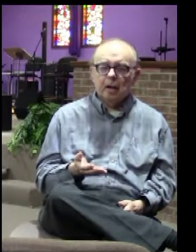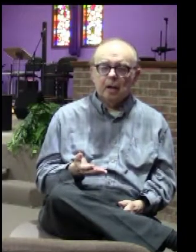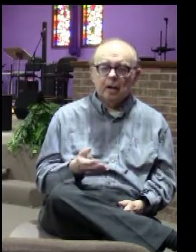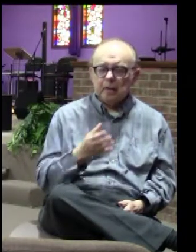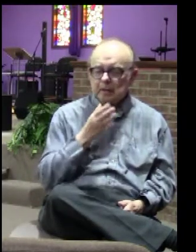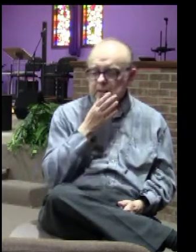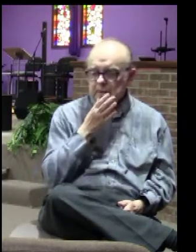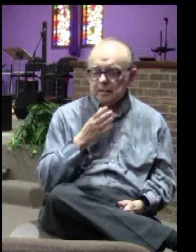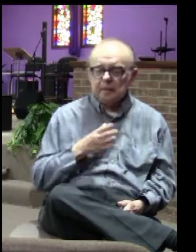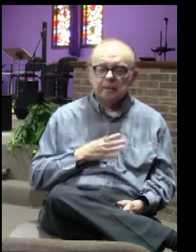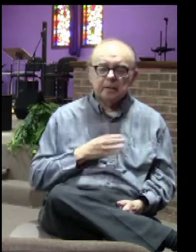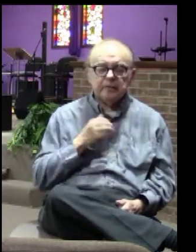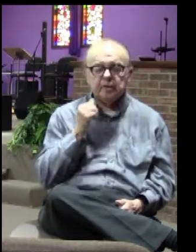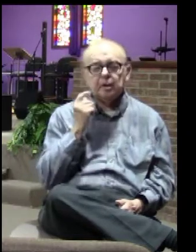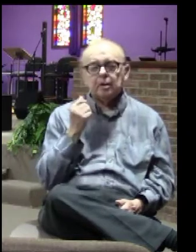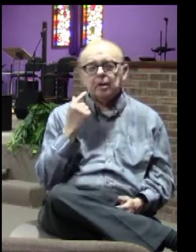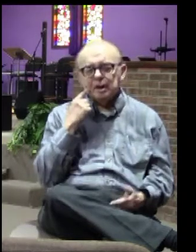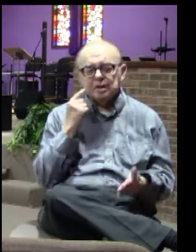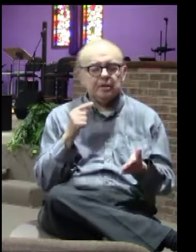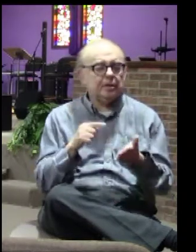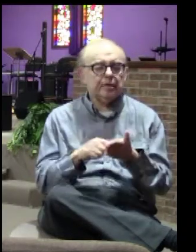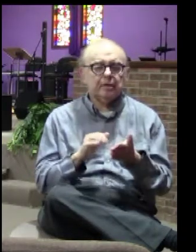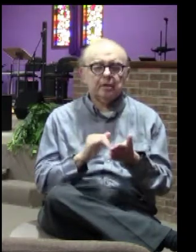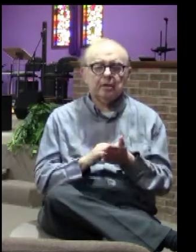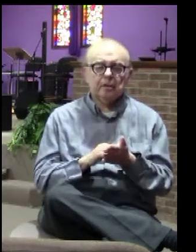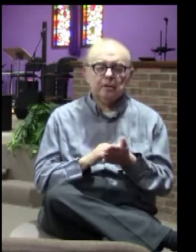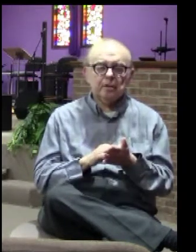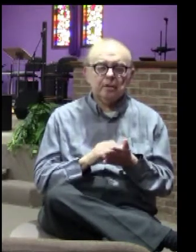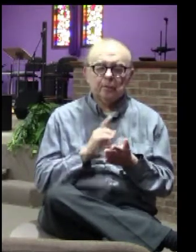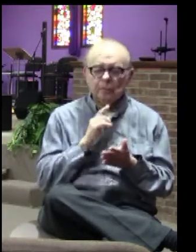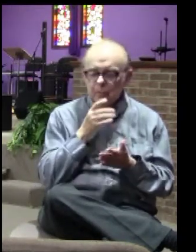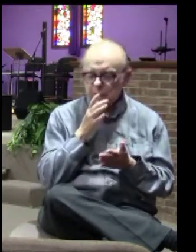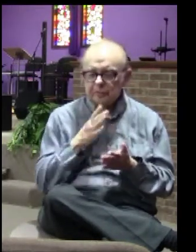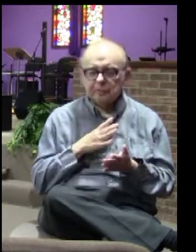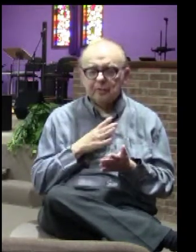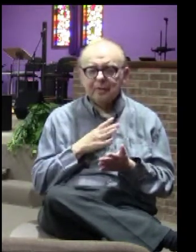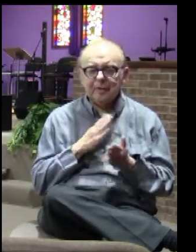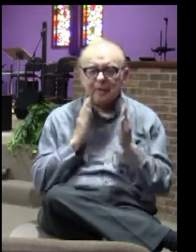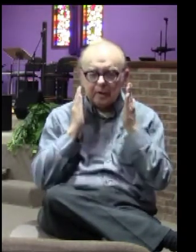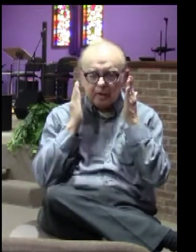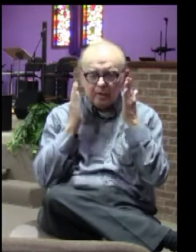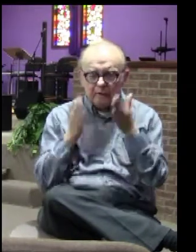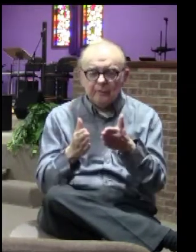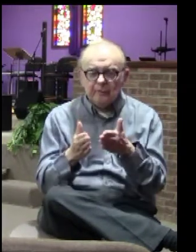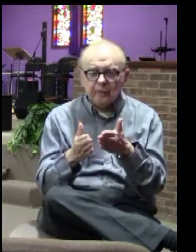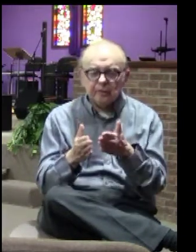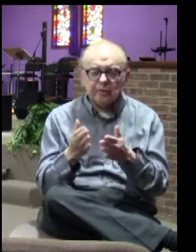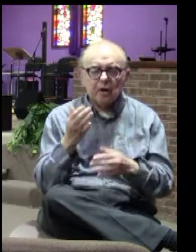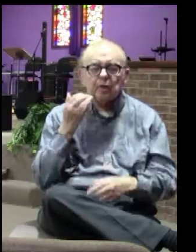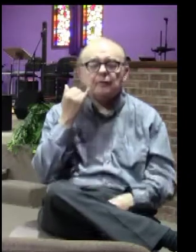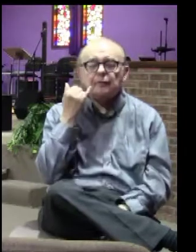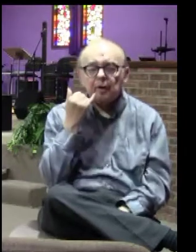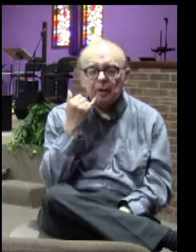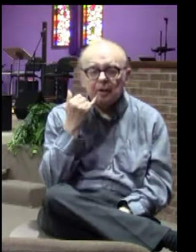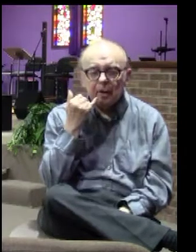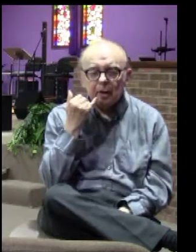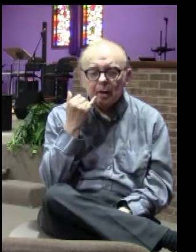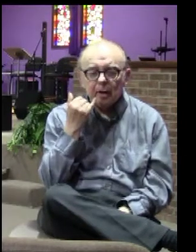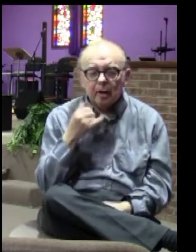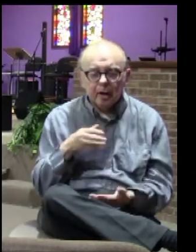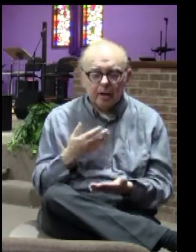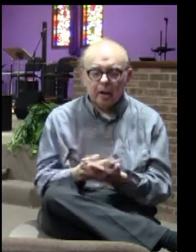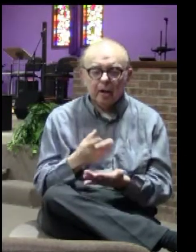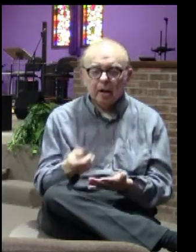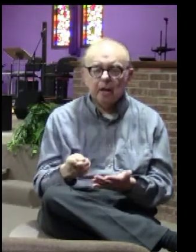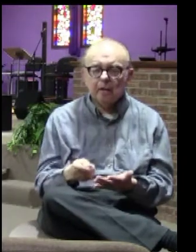She didn't even notice that I was there. She was so attached to the phone. I get up there,